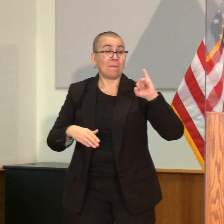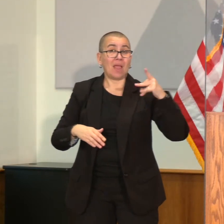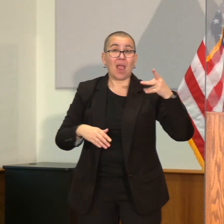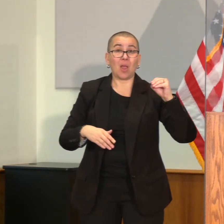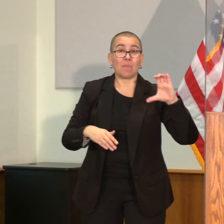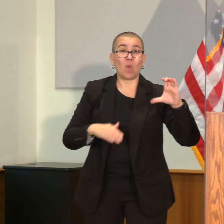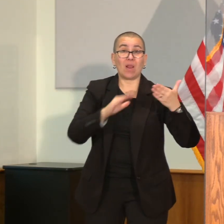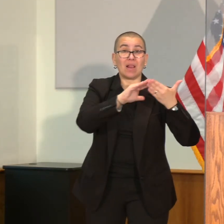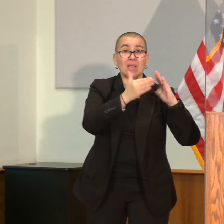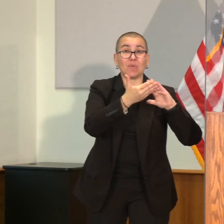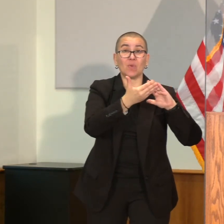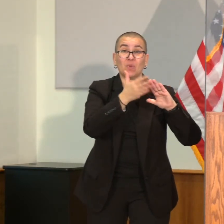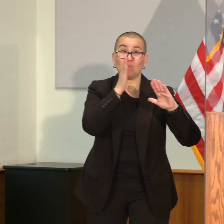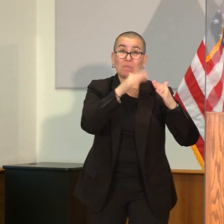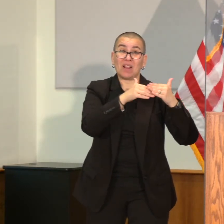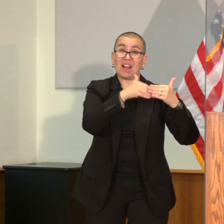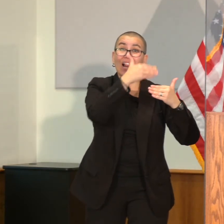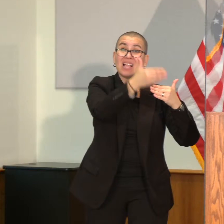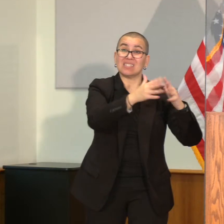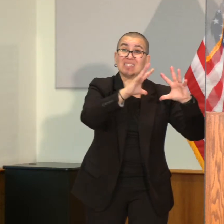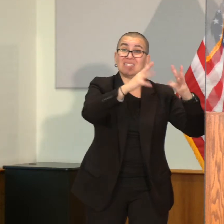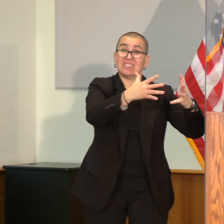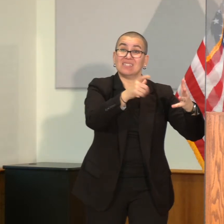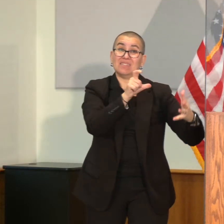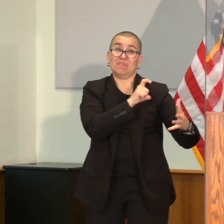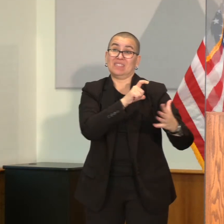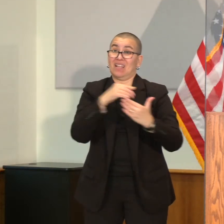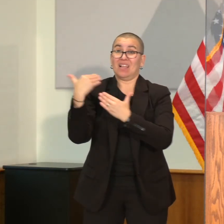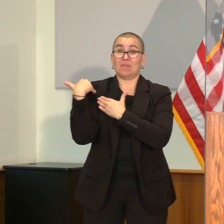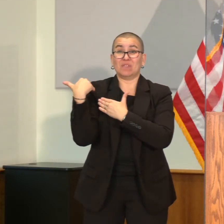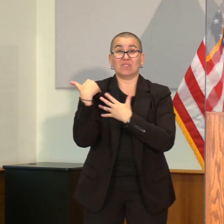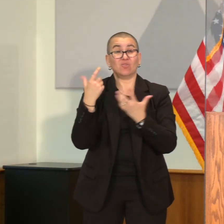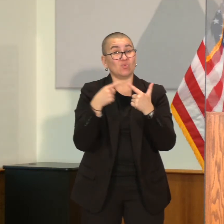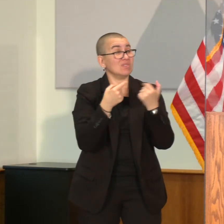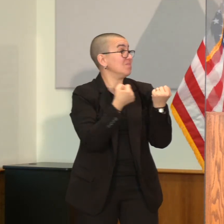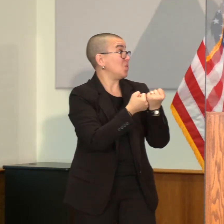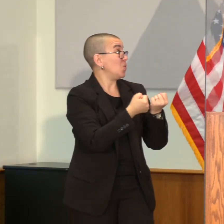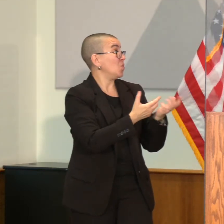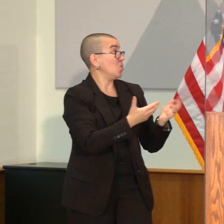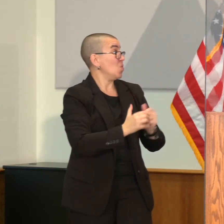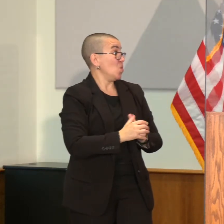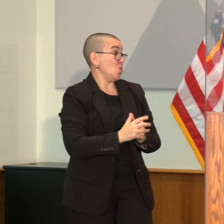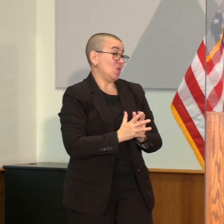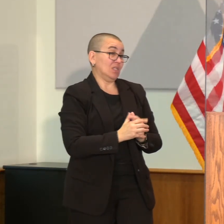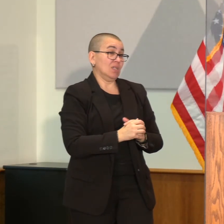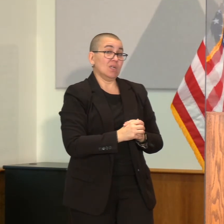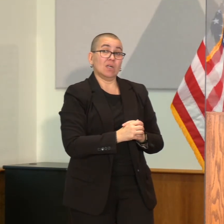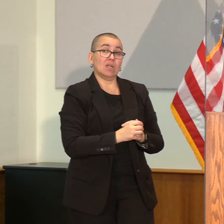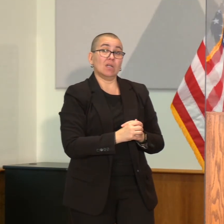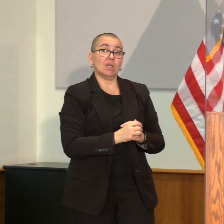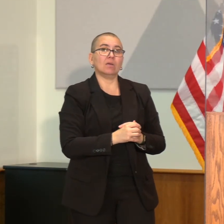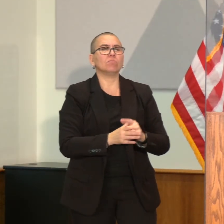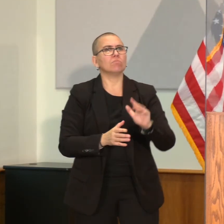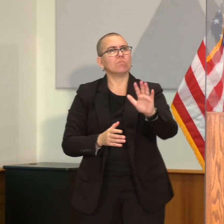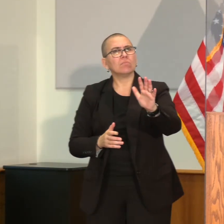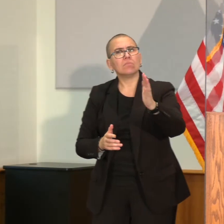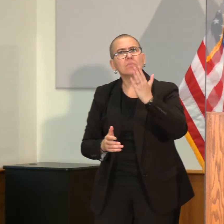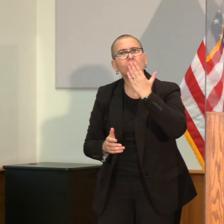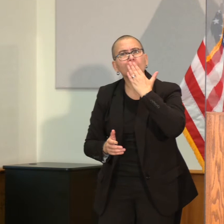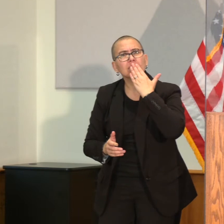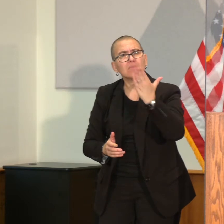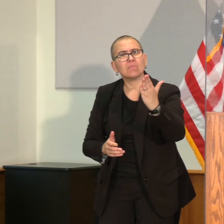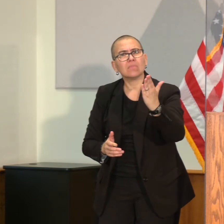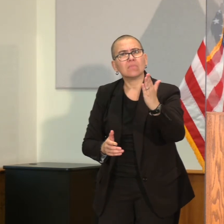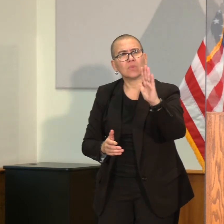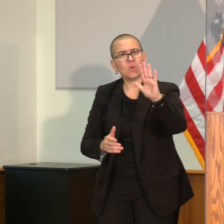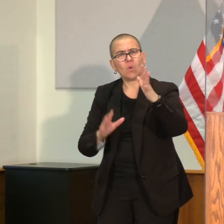next phase in police accountability reform? Yeah, thank you for that question and observation. You and I have spoken